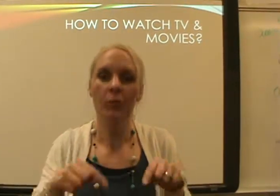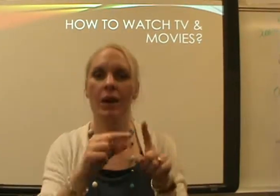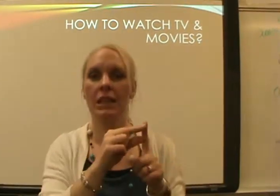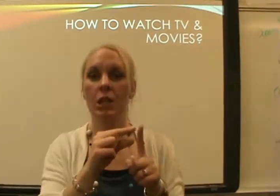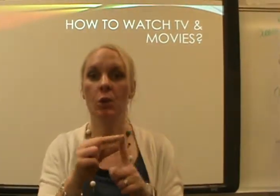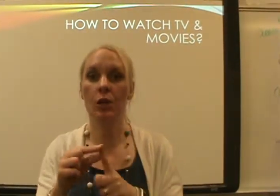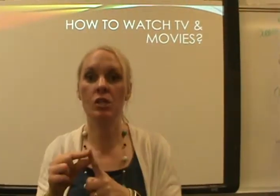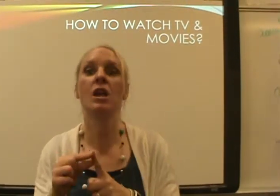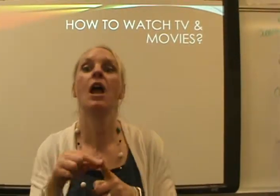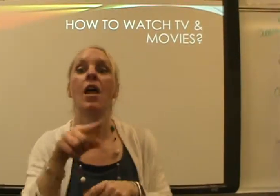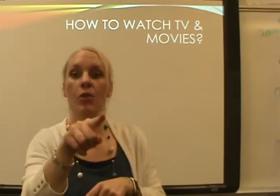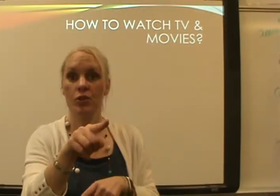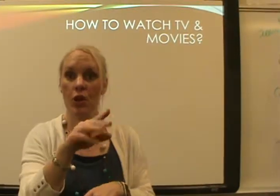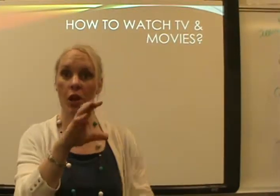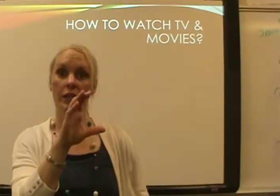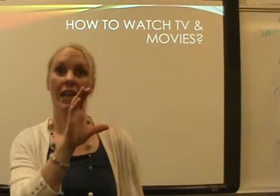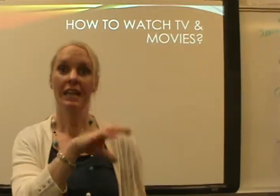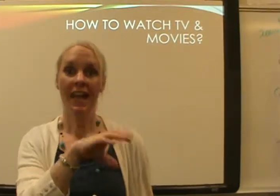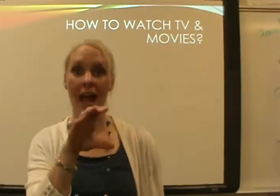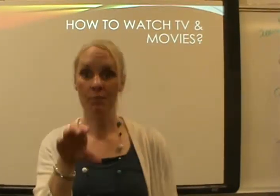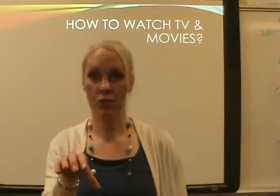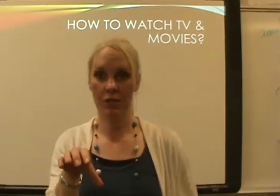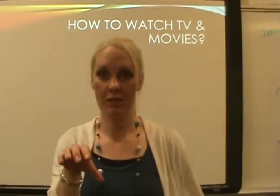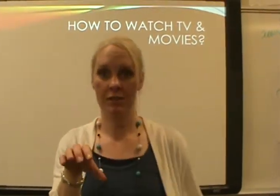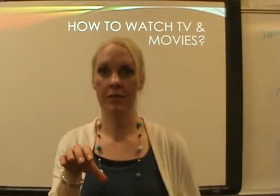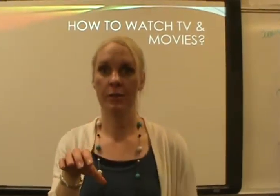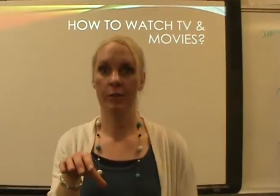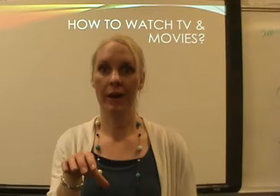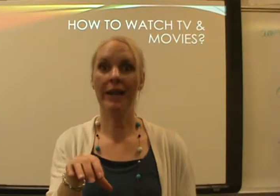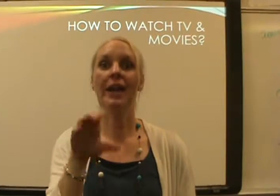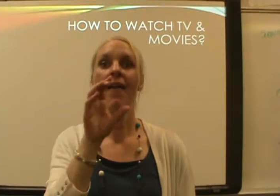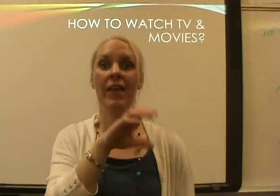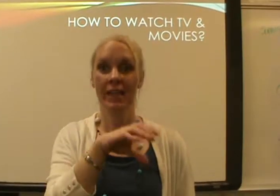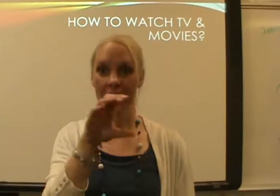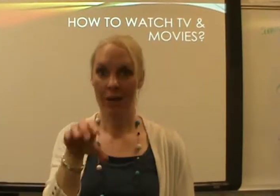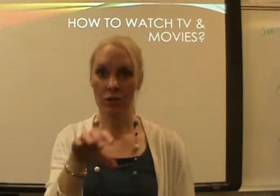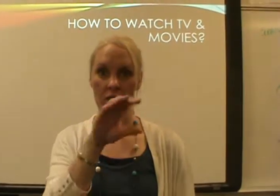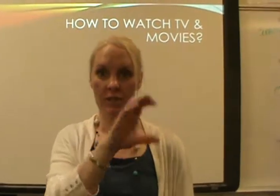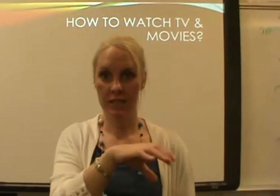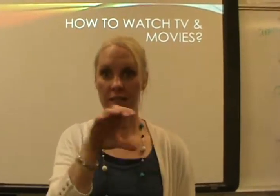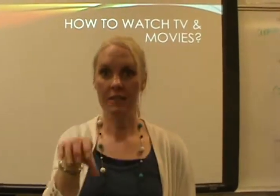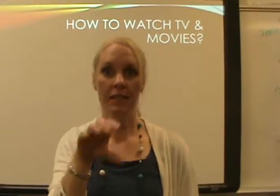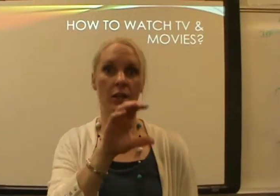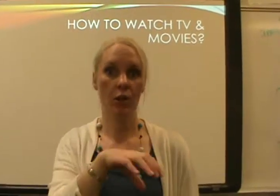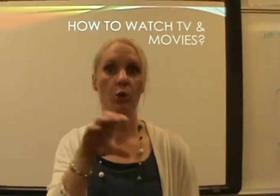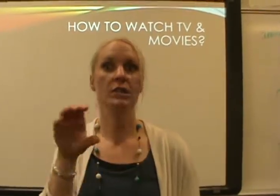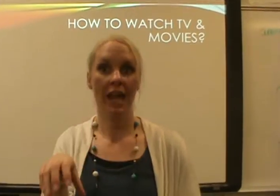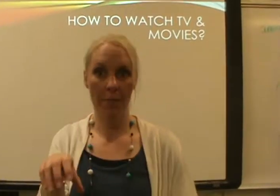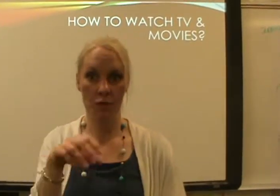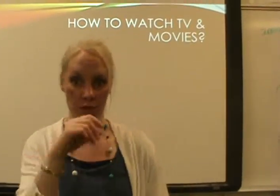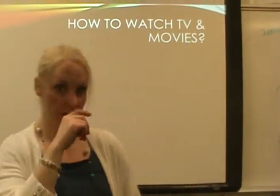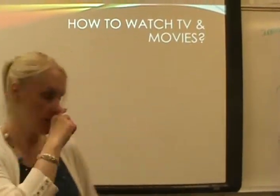right, the little words, those are called captions, right? Captions, CC, closed captions.